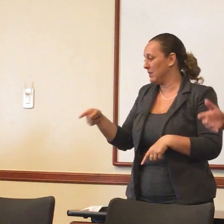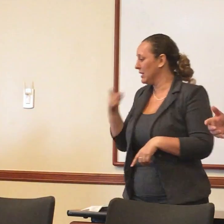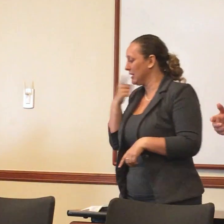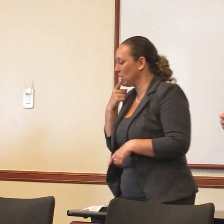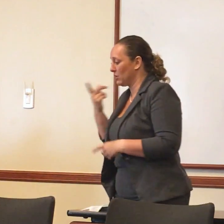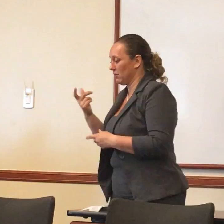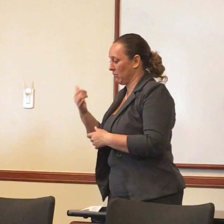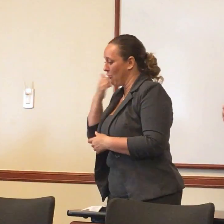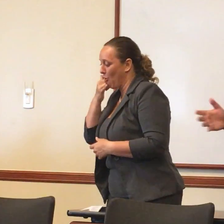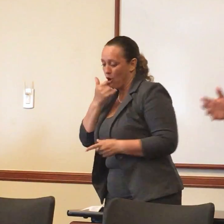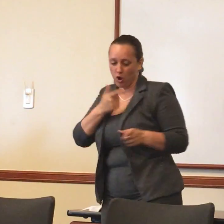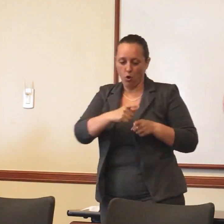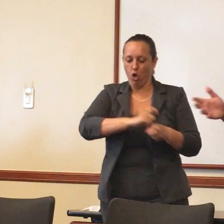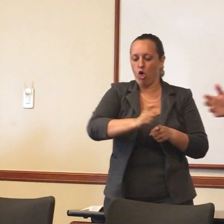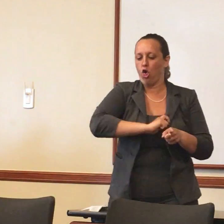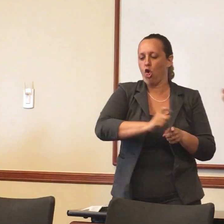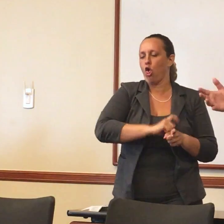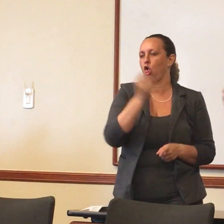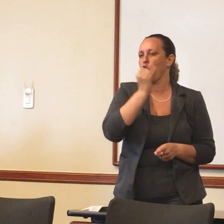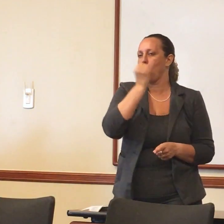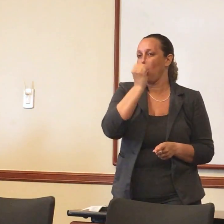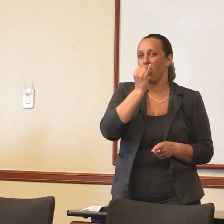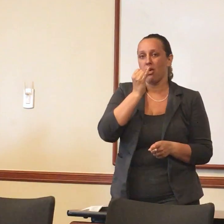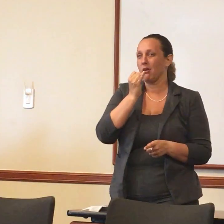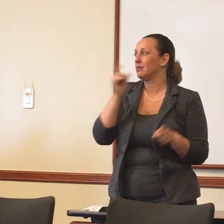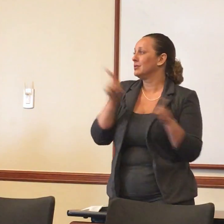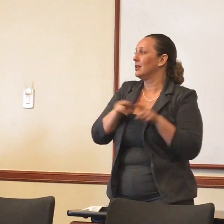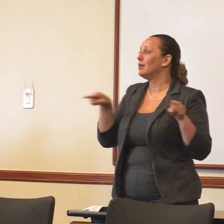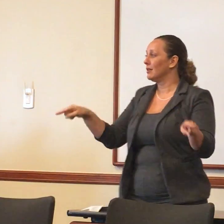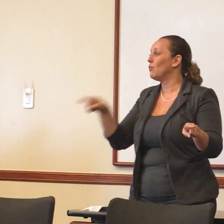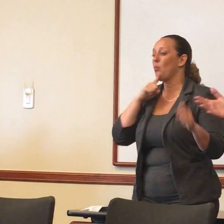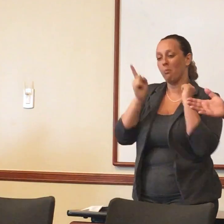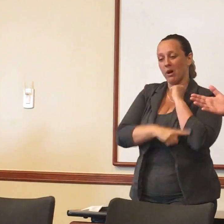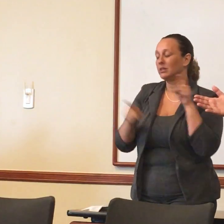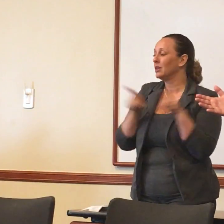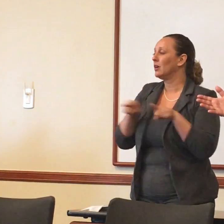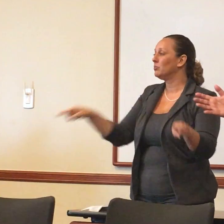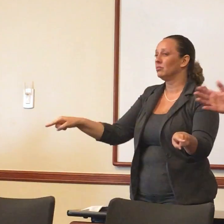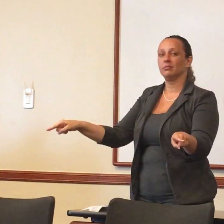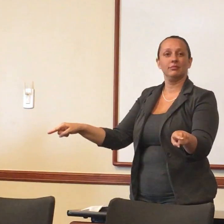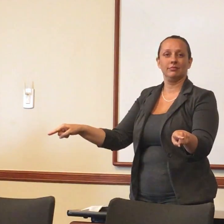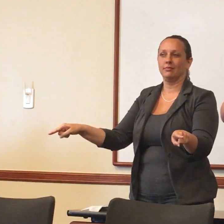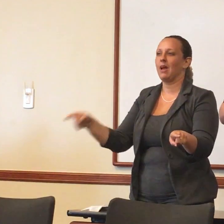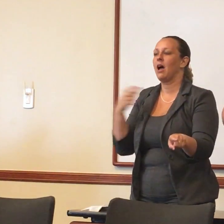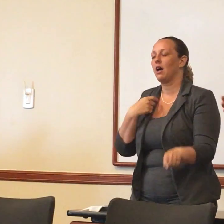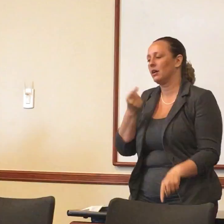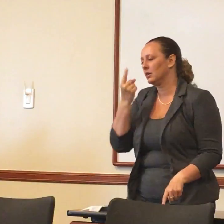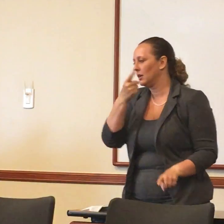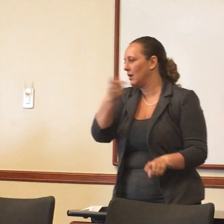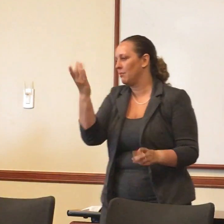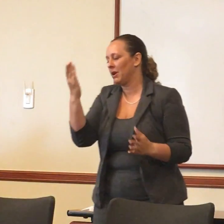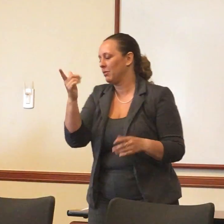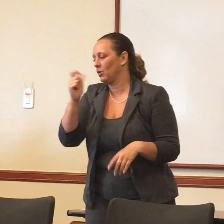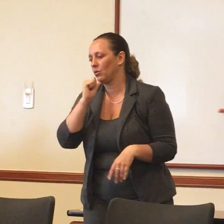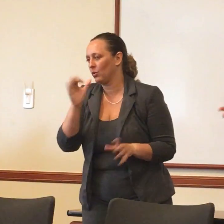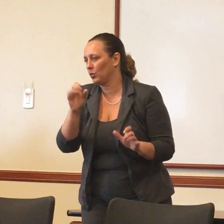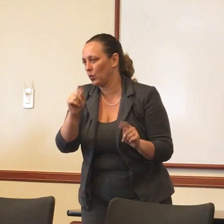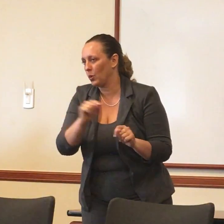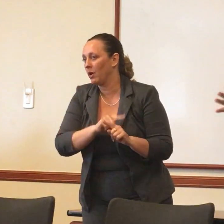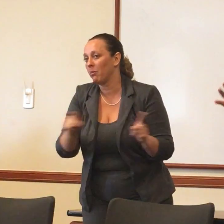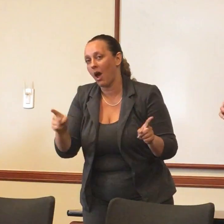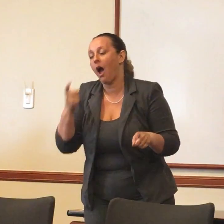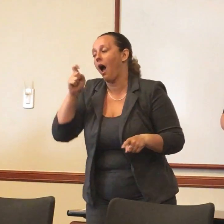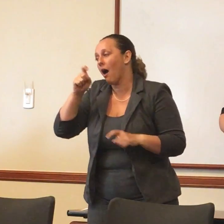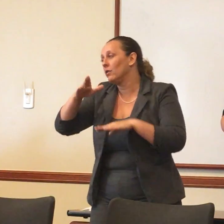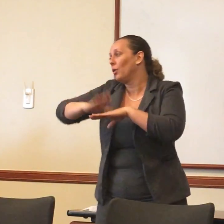calling to tie up the system or to make responders run all over. Like I said, I don't see this group doing it, maybe a different group of people that I speak to that I